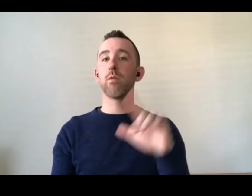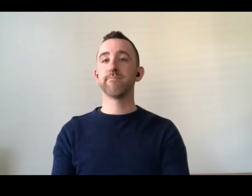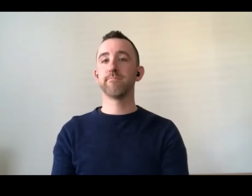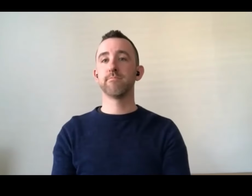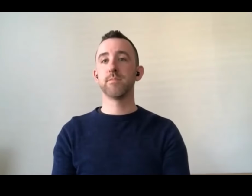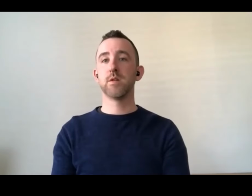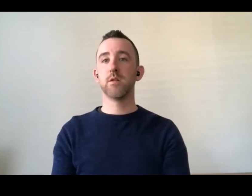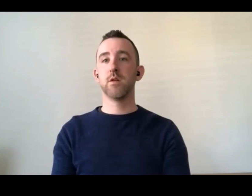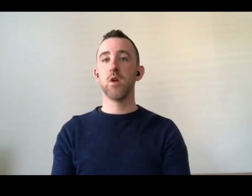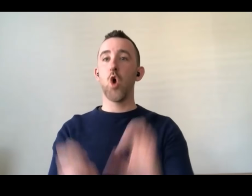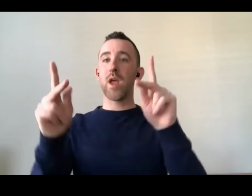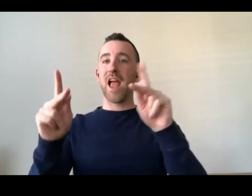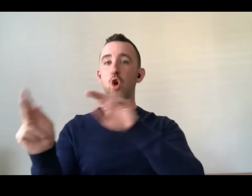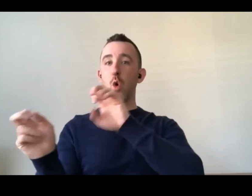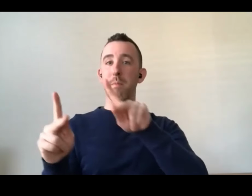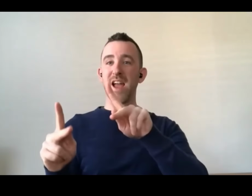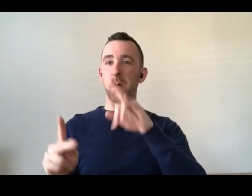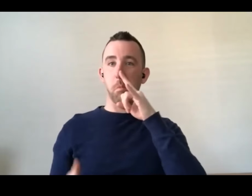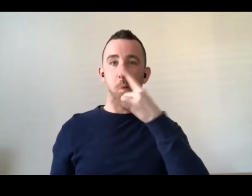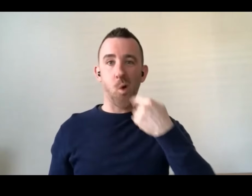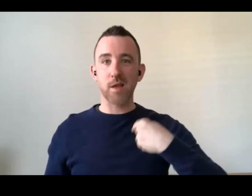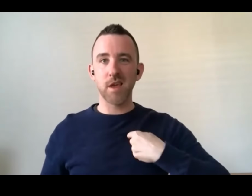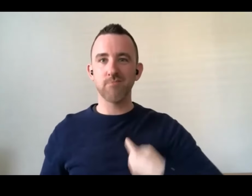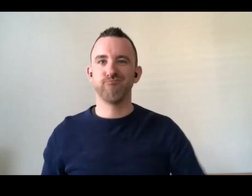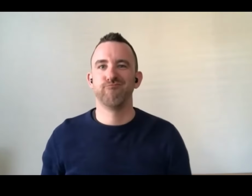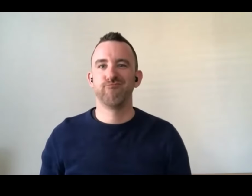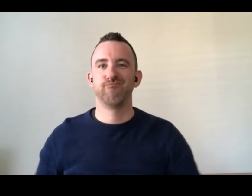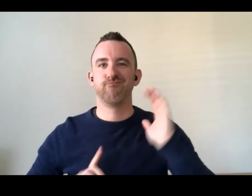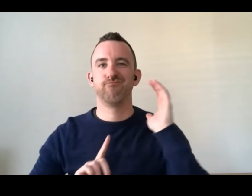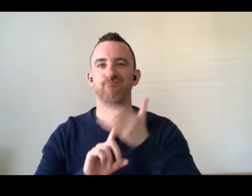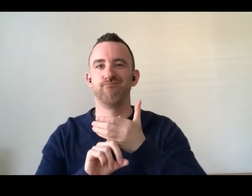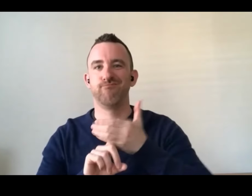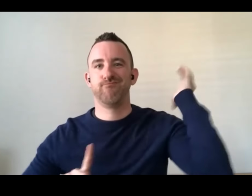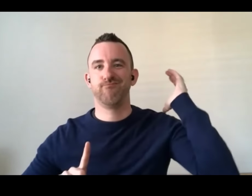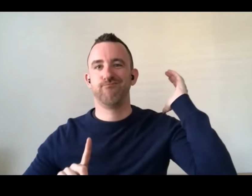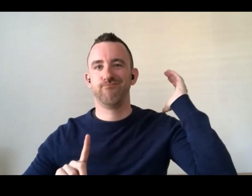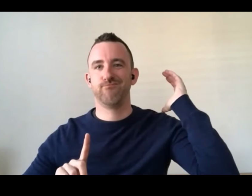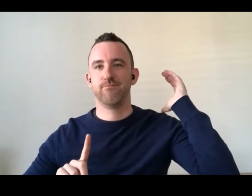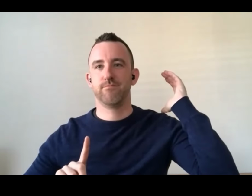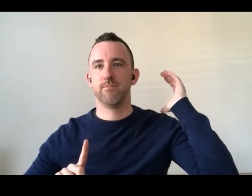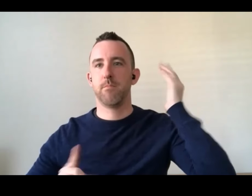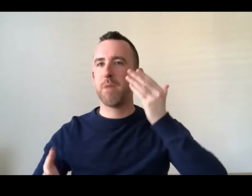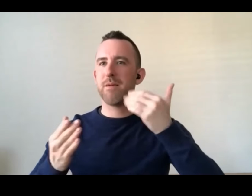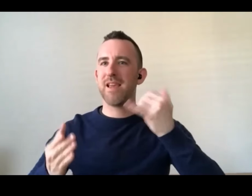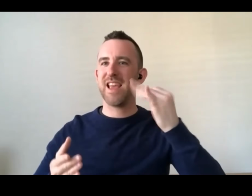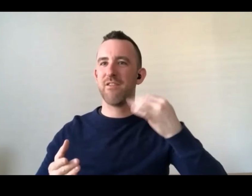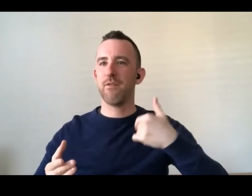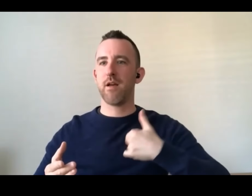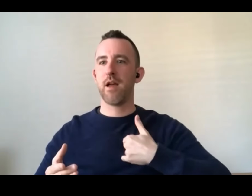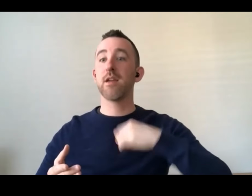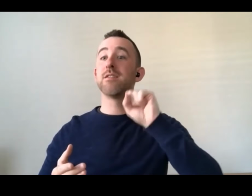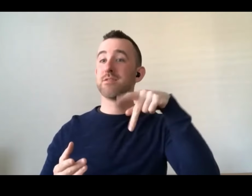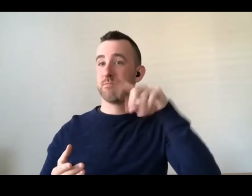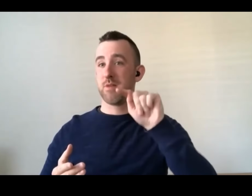Okay, well, I'll just go back to this then. Boring me. And maybe if I spotlight